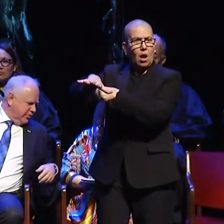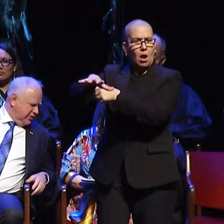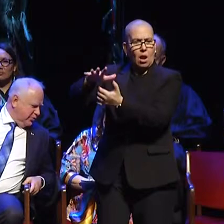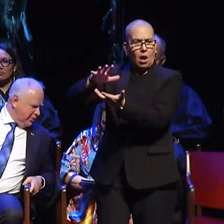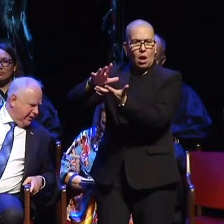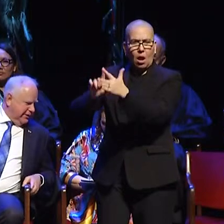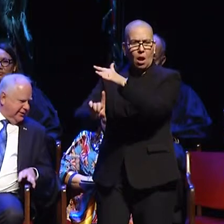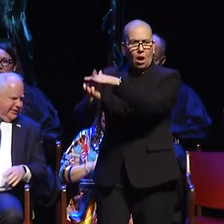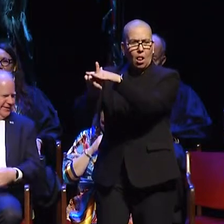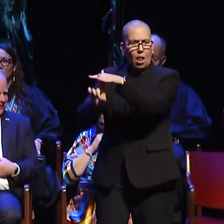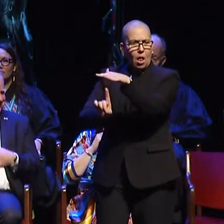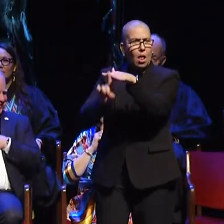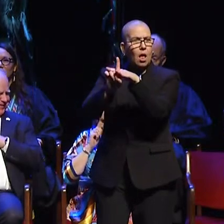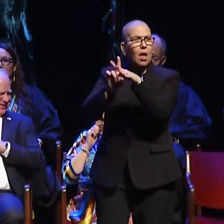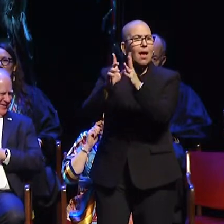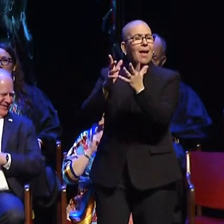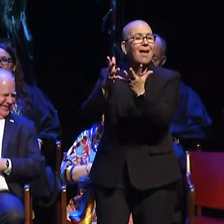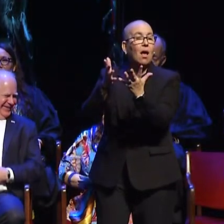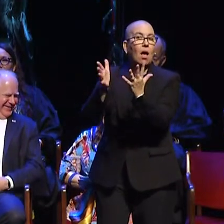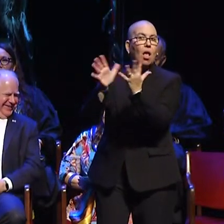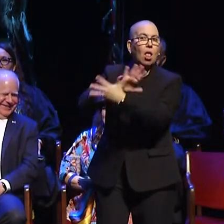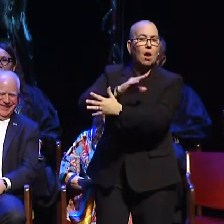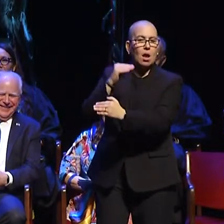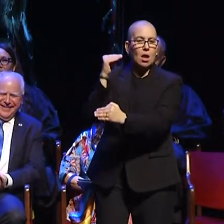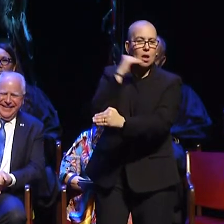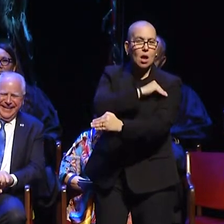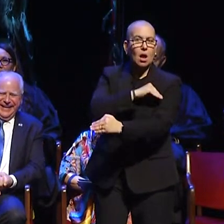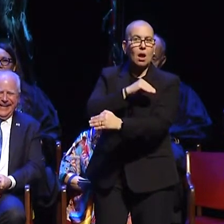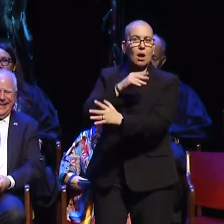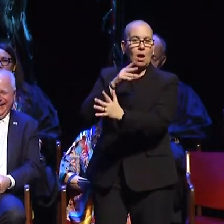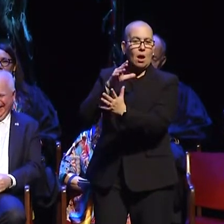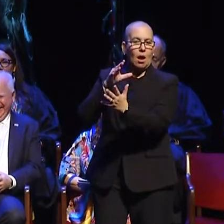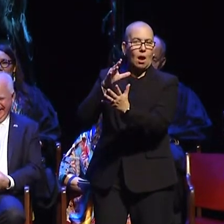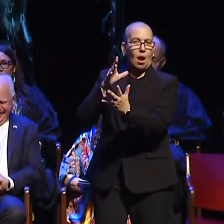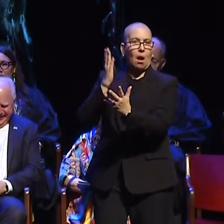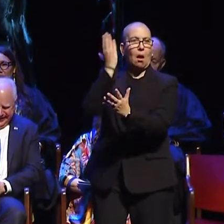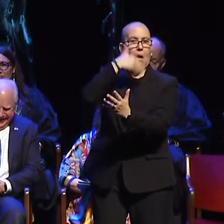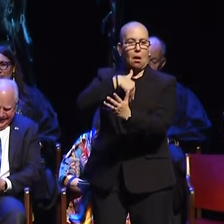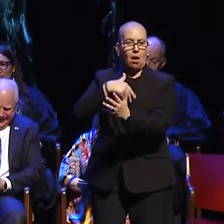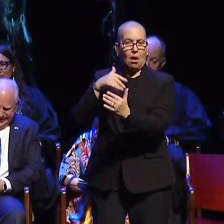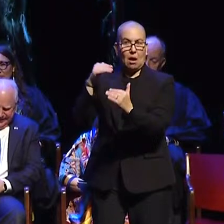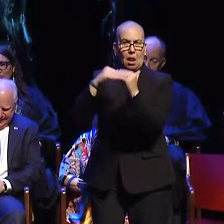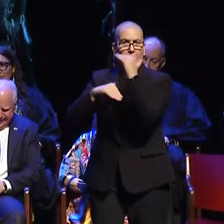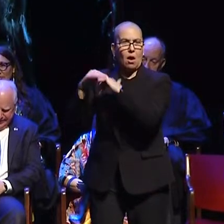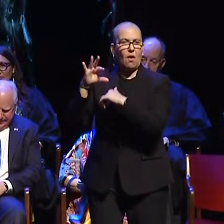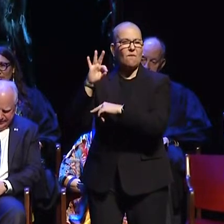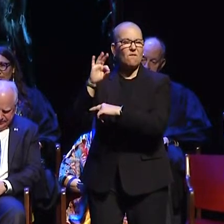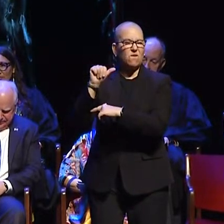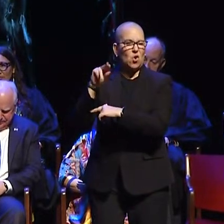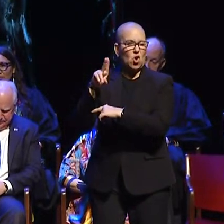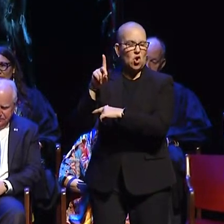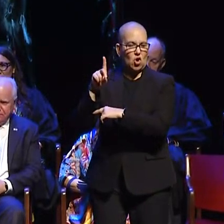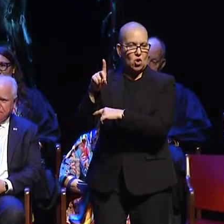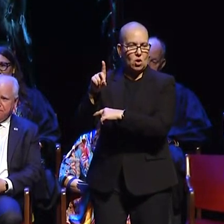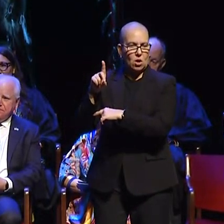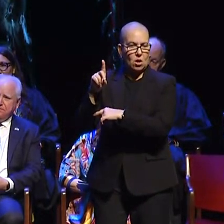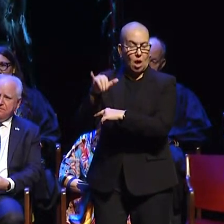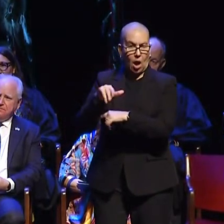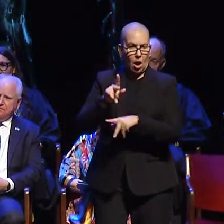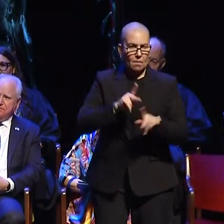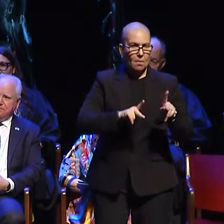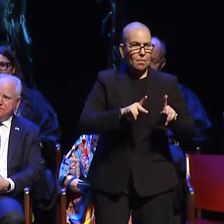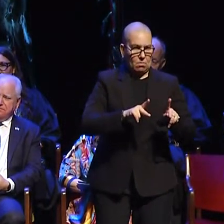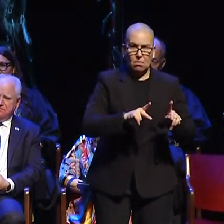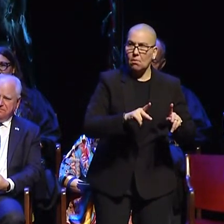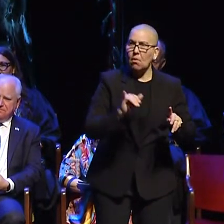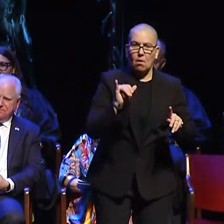disinformation, which is really just a fancy word for lies. the willful distortion of the facts to